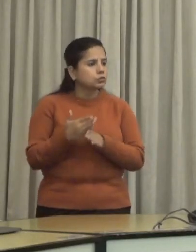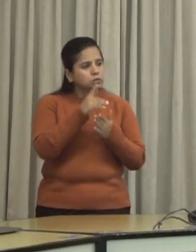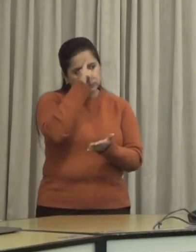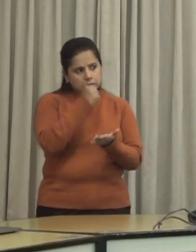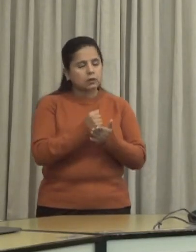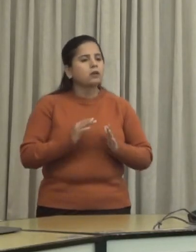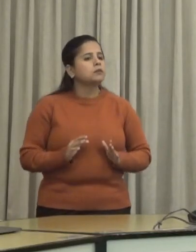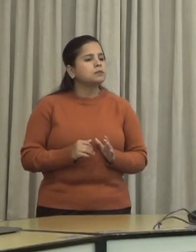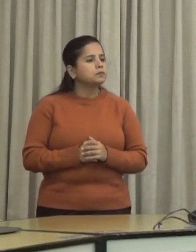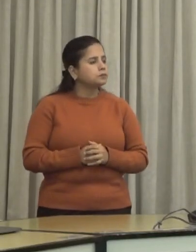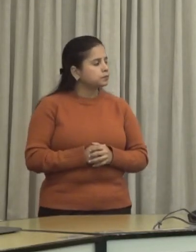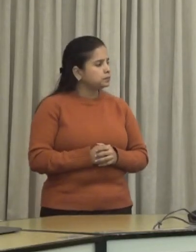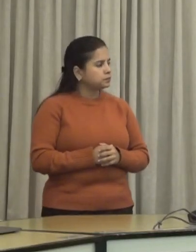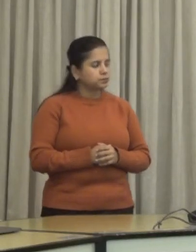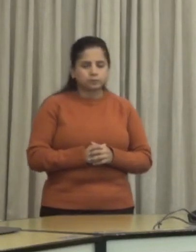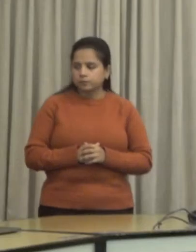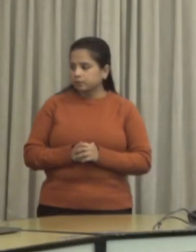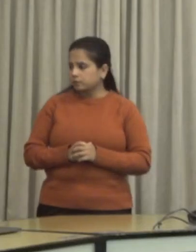decisions.